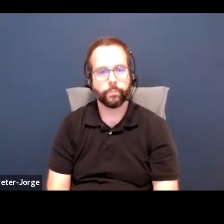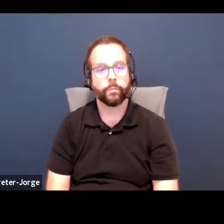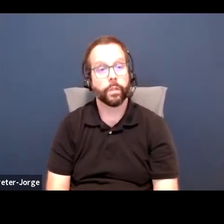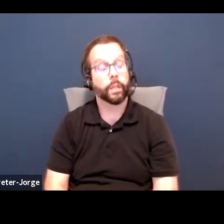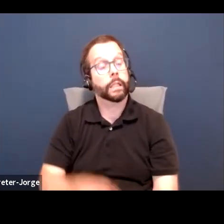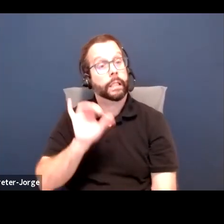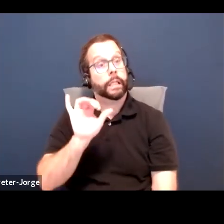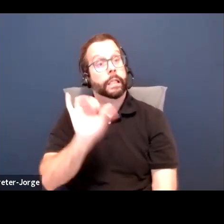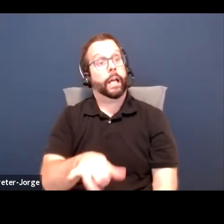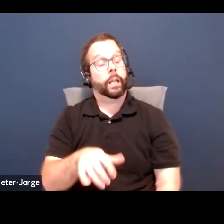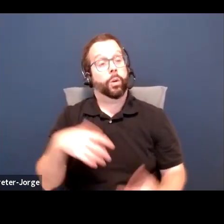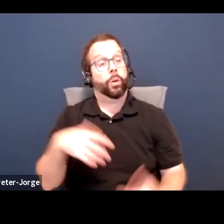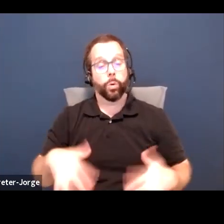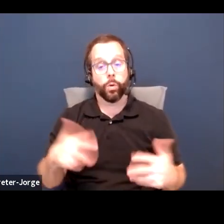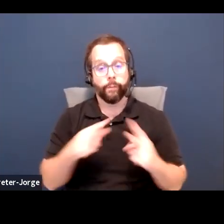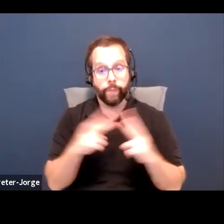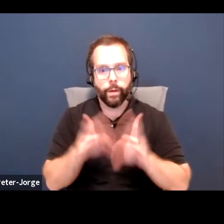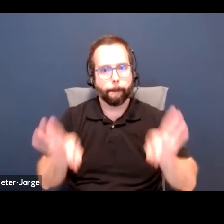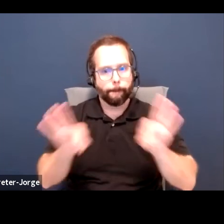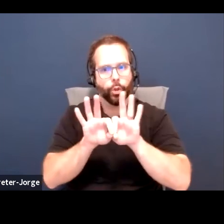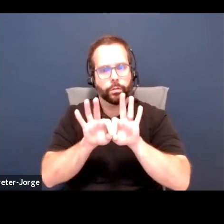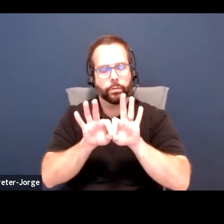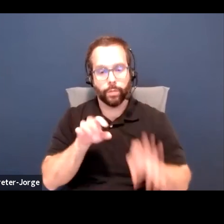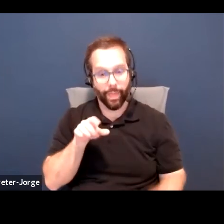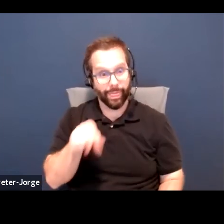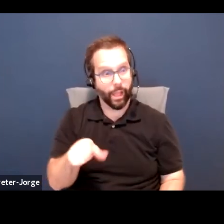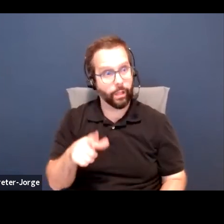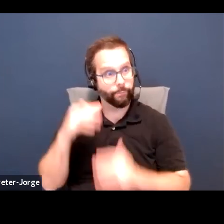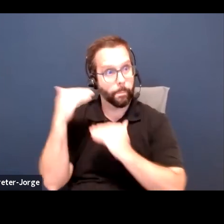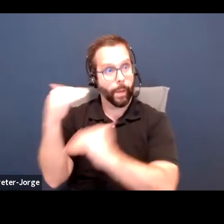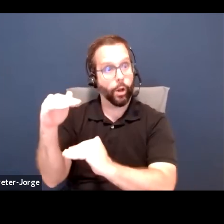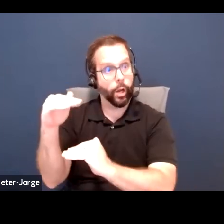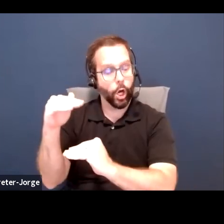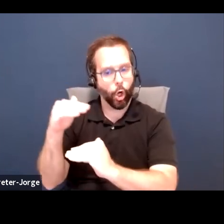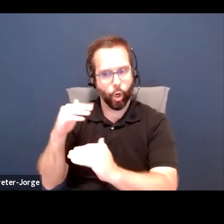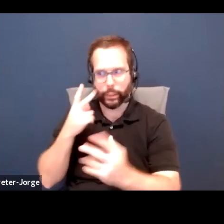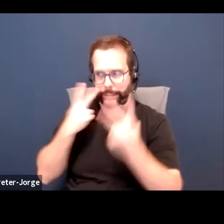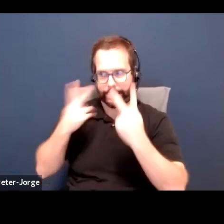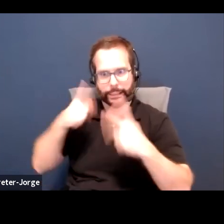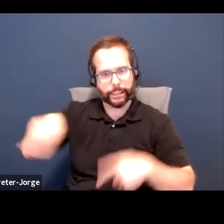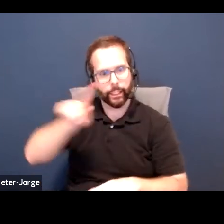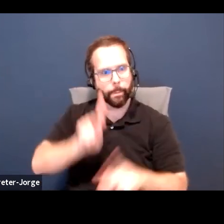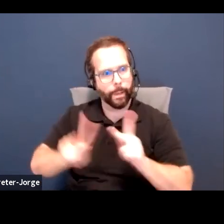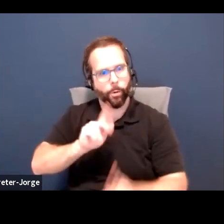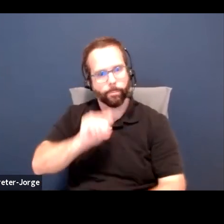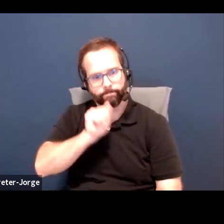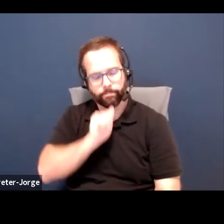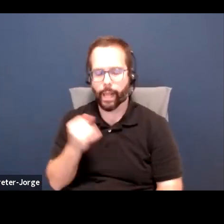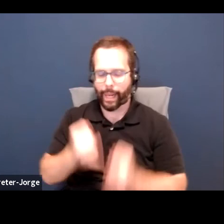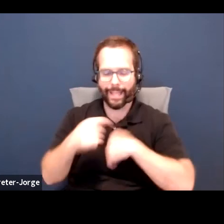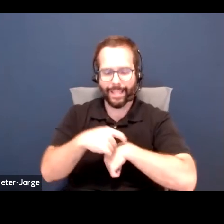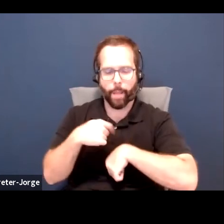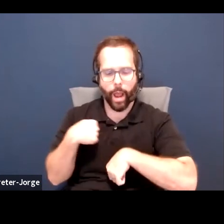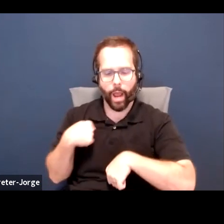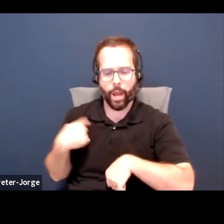really, really important barriers that people face. I know from the last time that I was in the